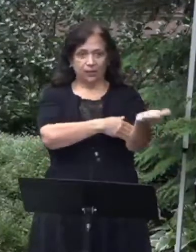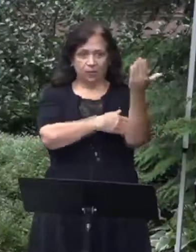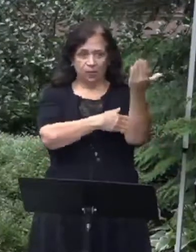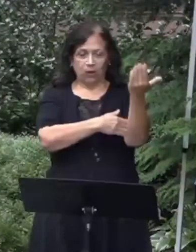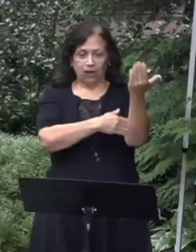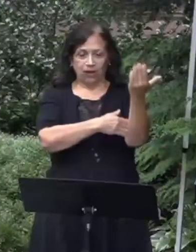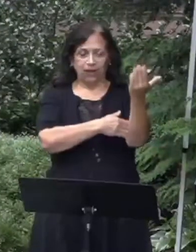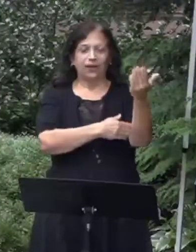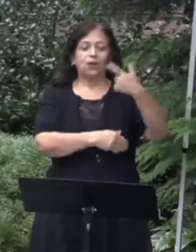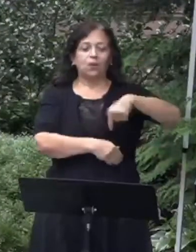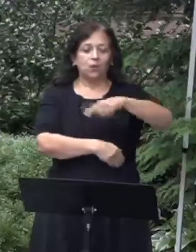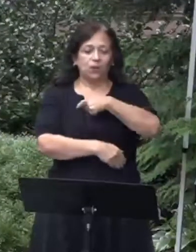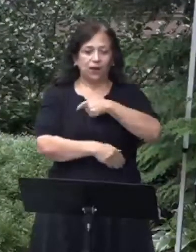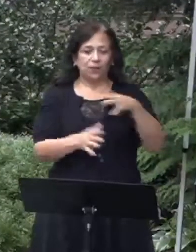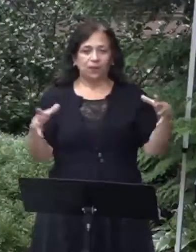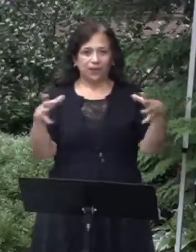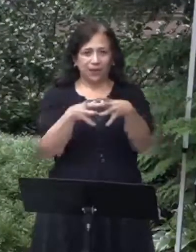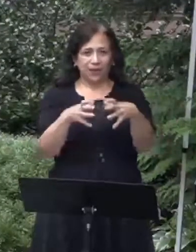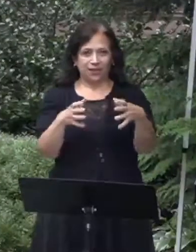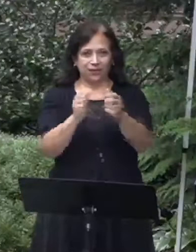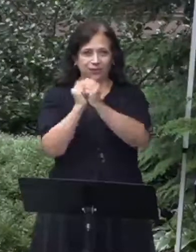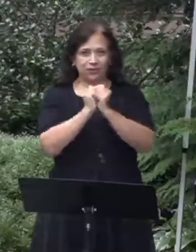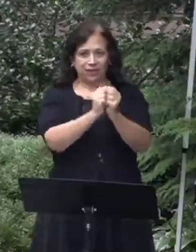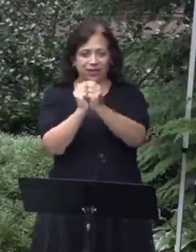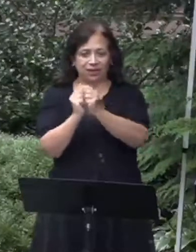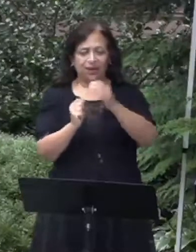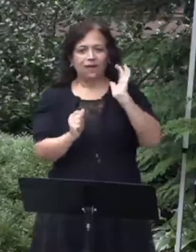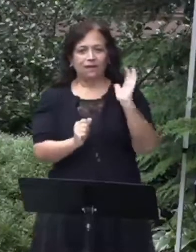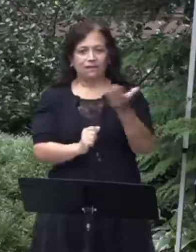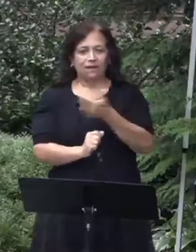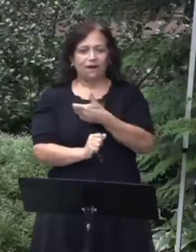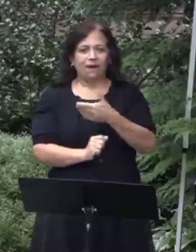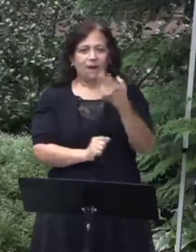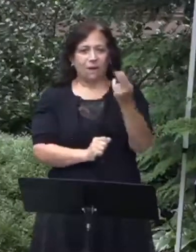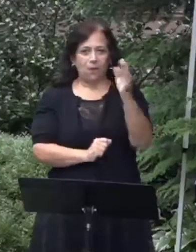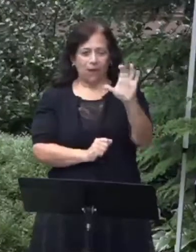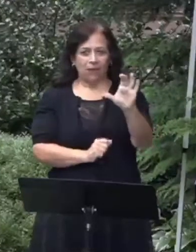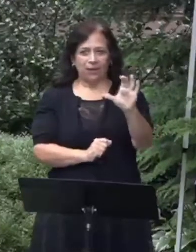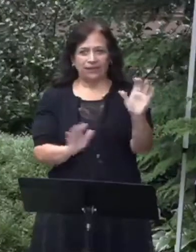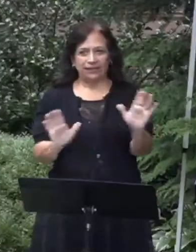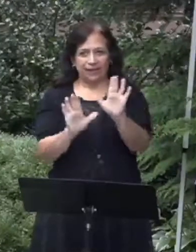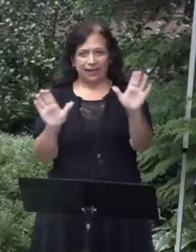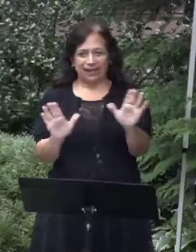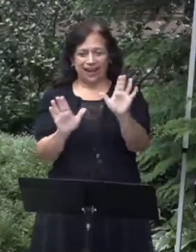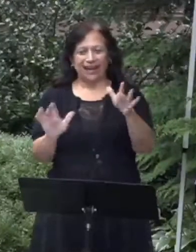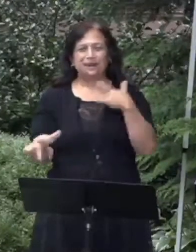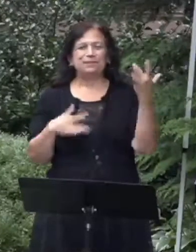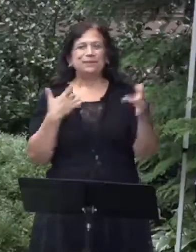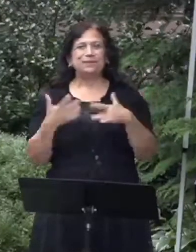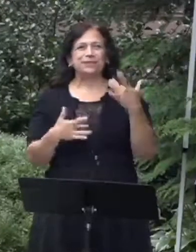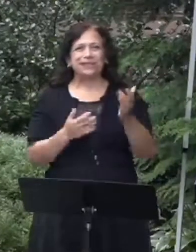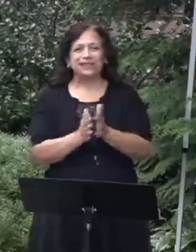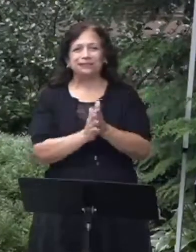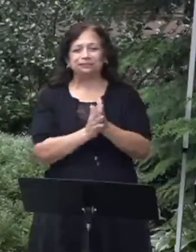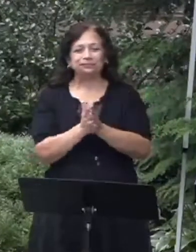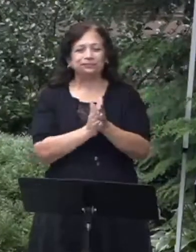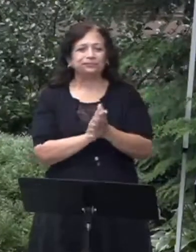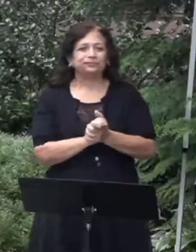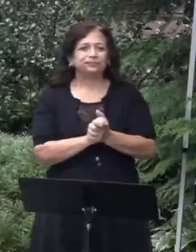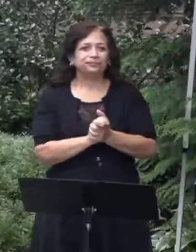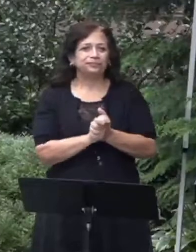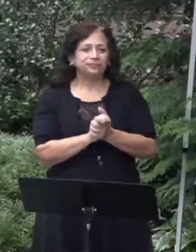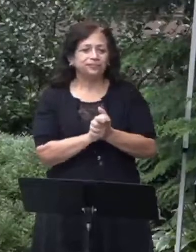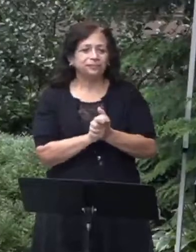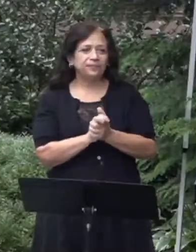a.m., we will gather together for our homecoming Sunday. I am so, so excited